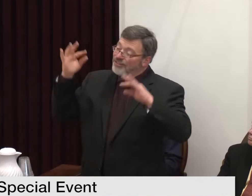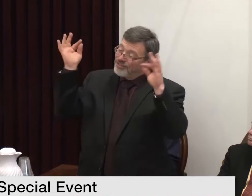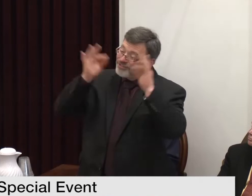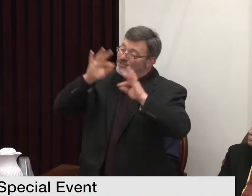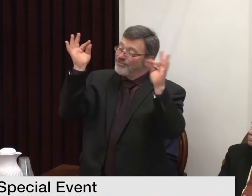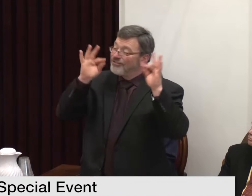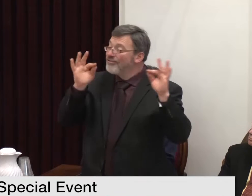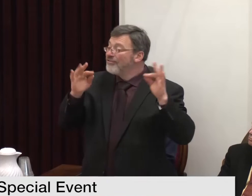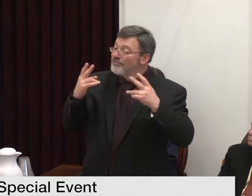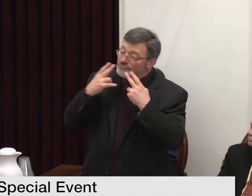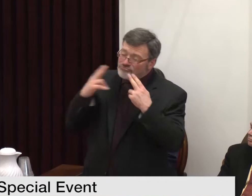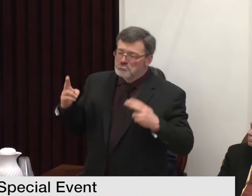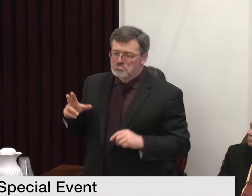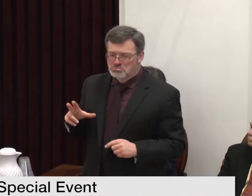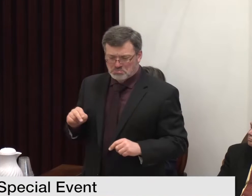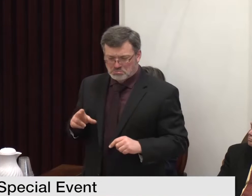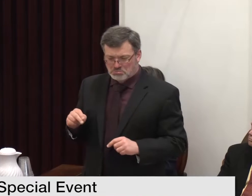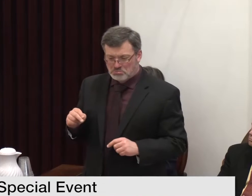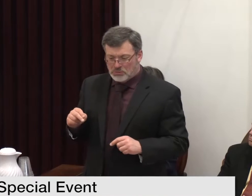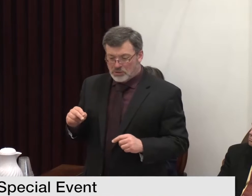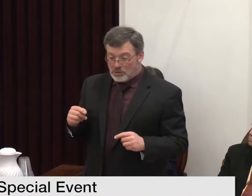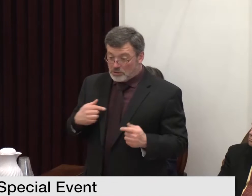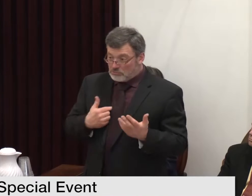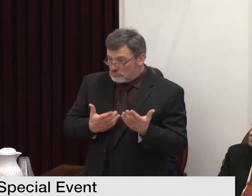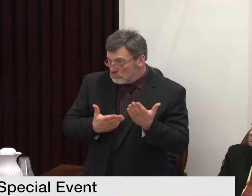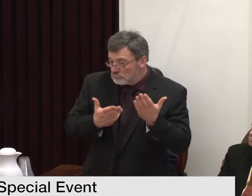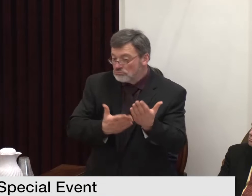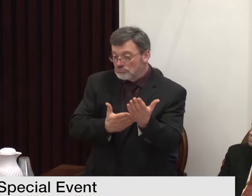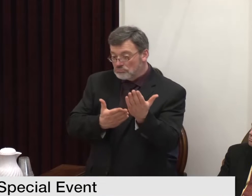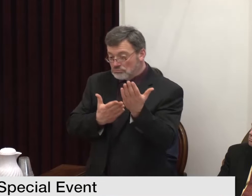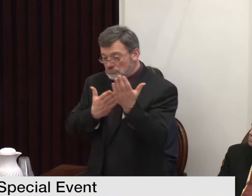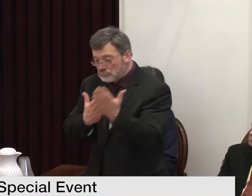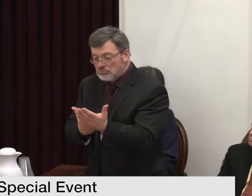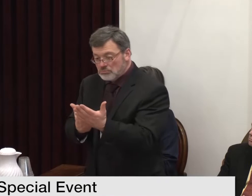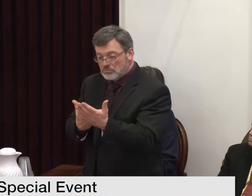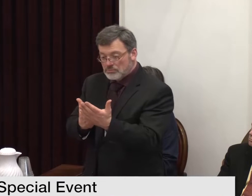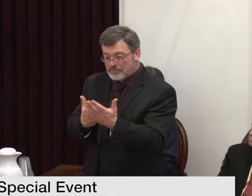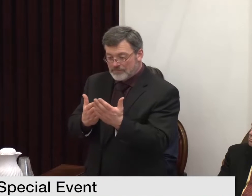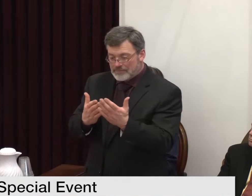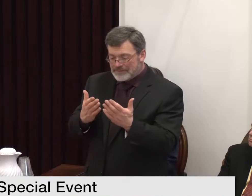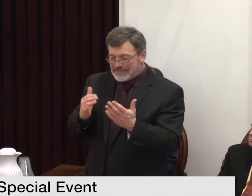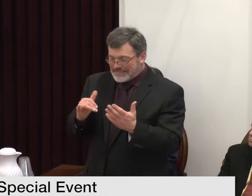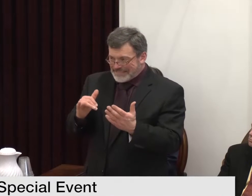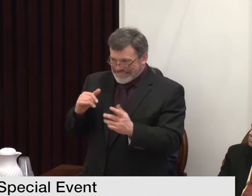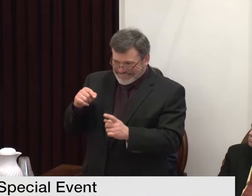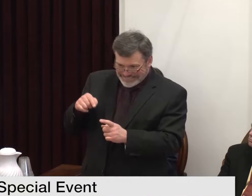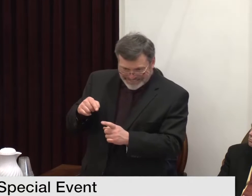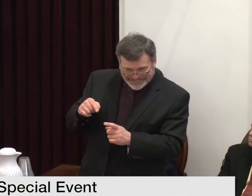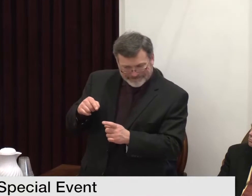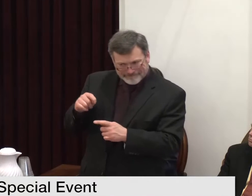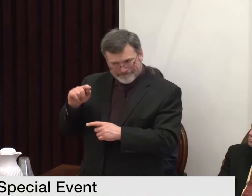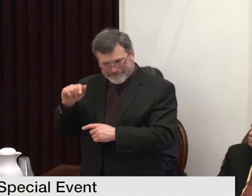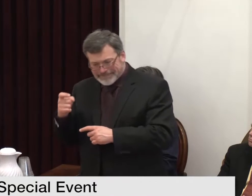to drive divisive attacks and headline clicks, and we won't get anything done. To be